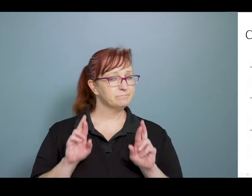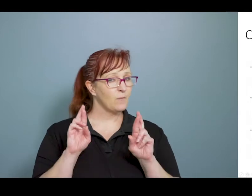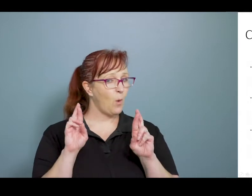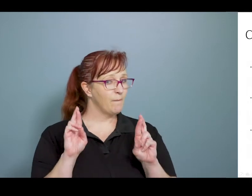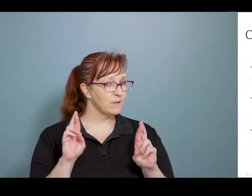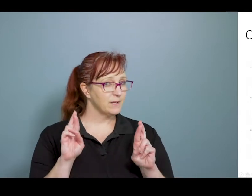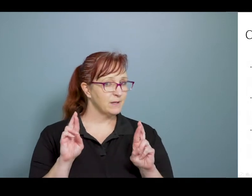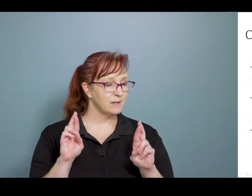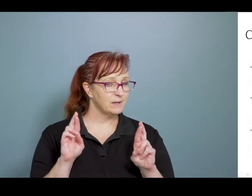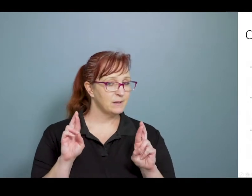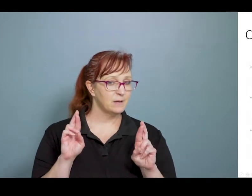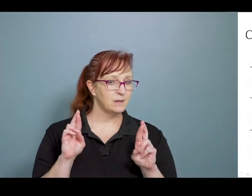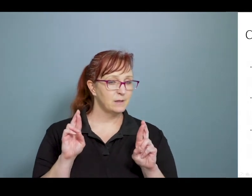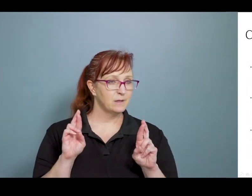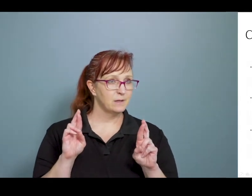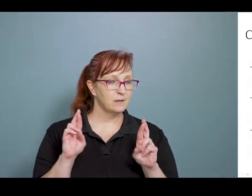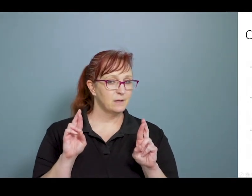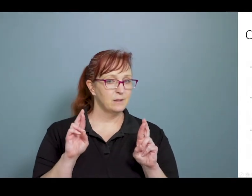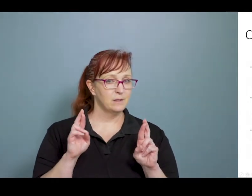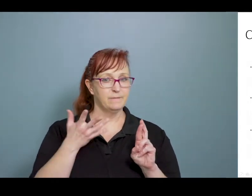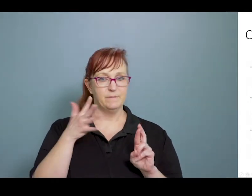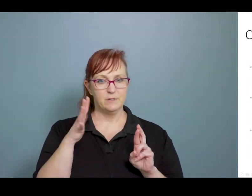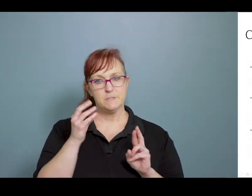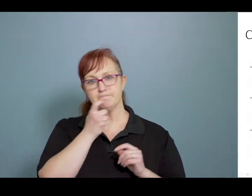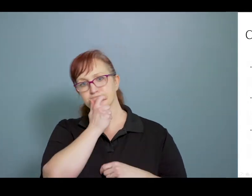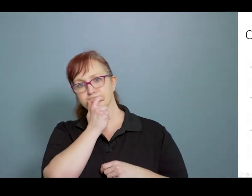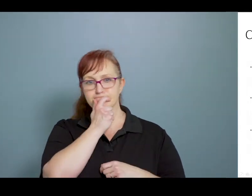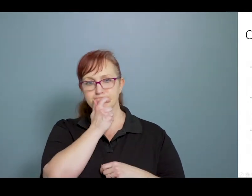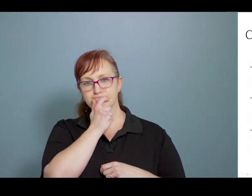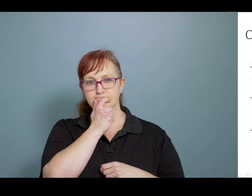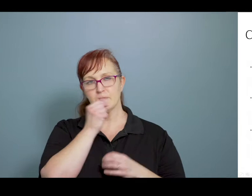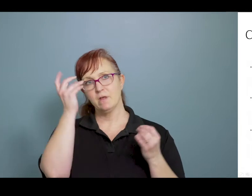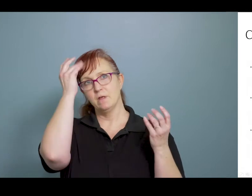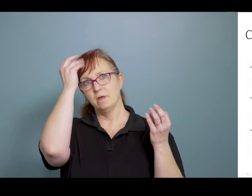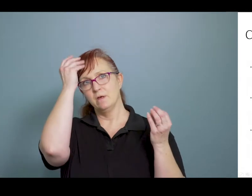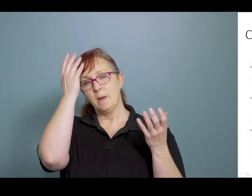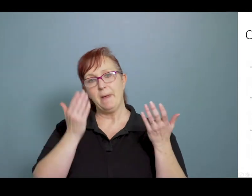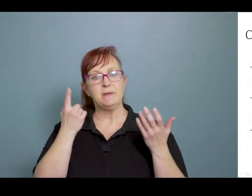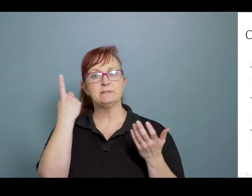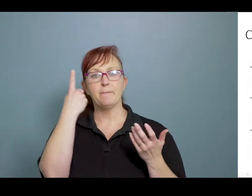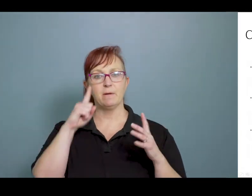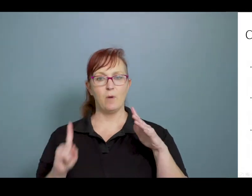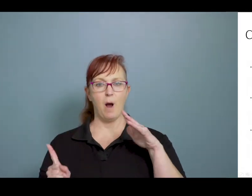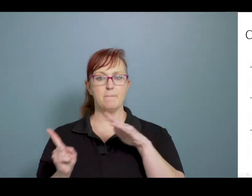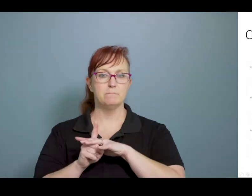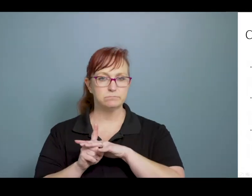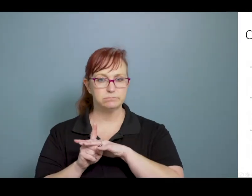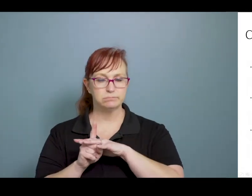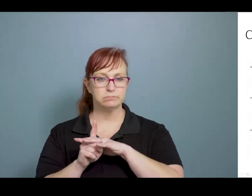hopefully you had a chance to think about something that might have come up for you,